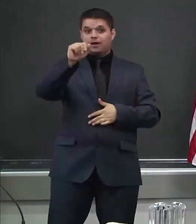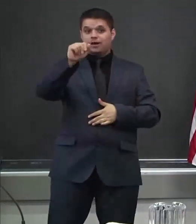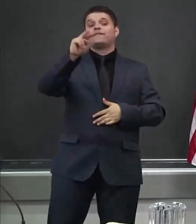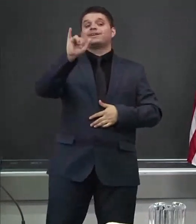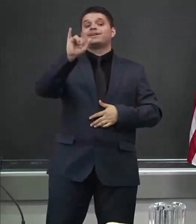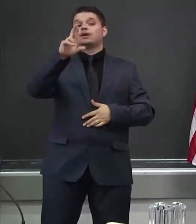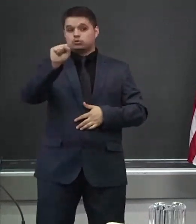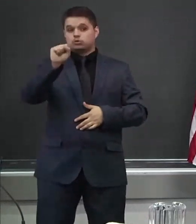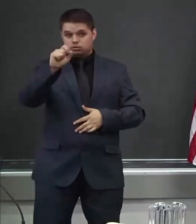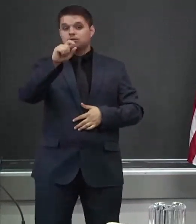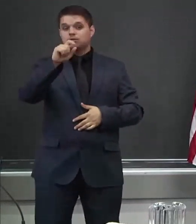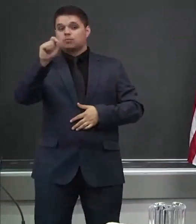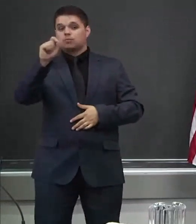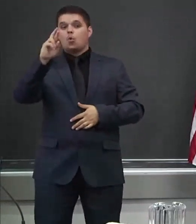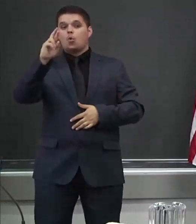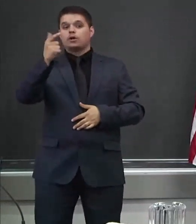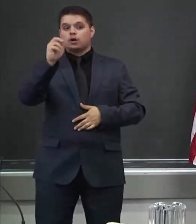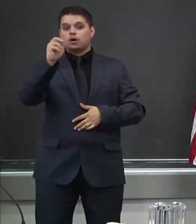coronavirus.oregon.gov.